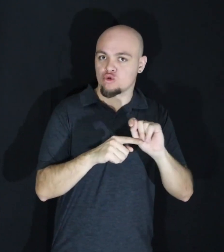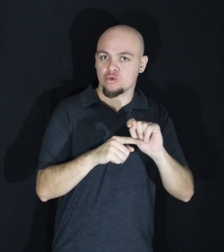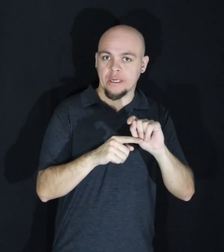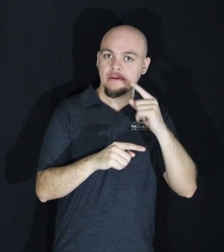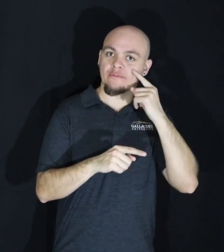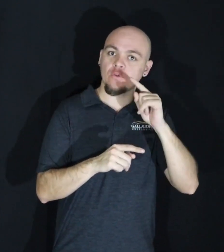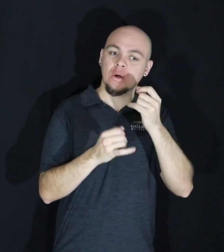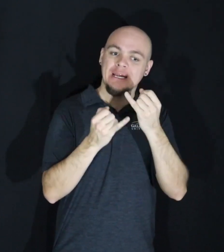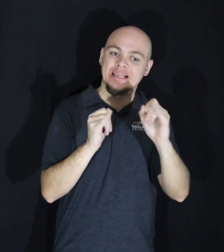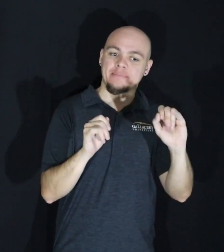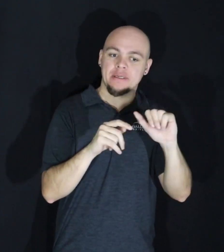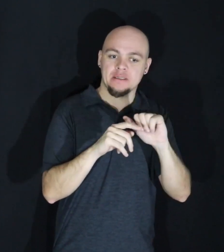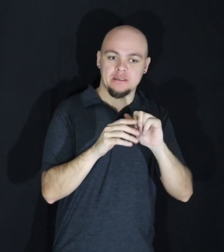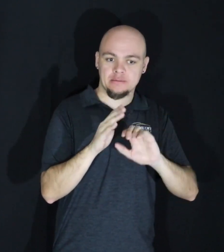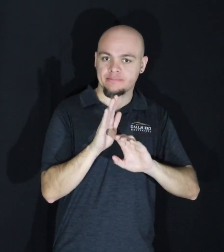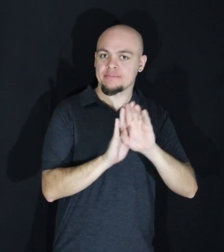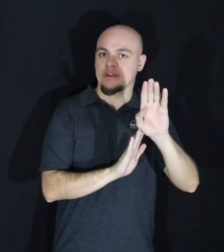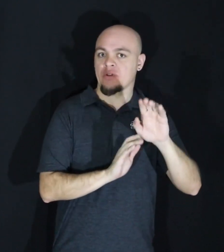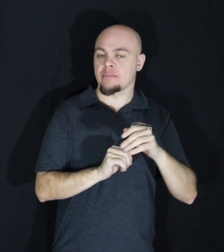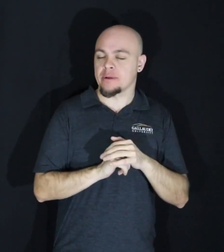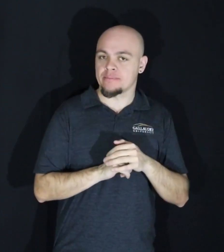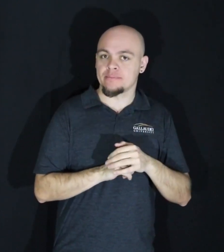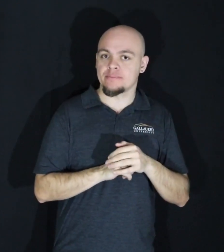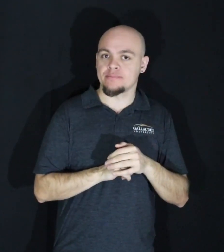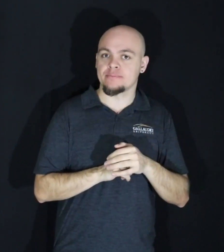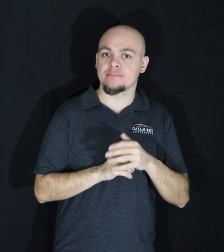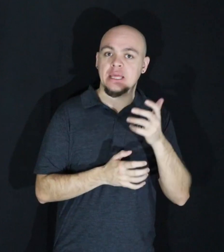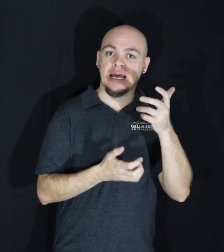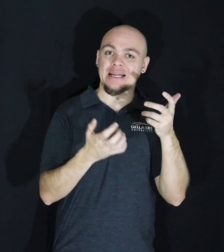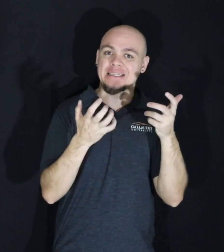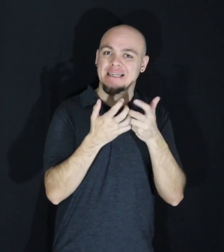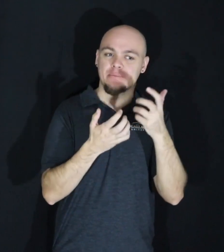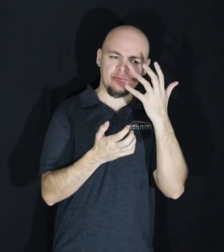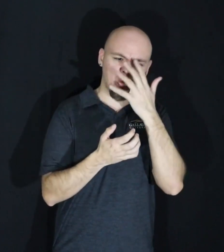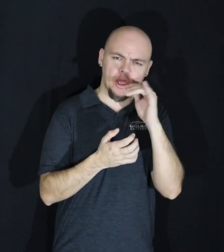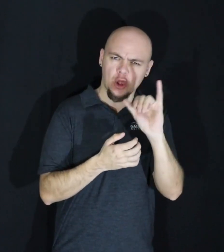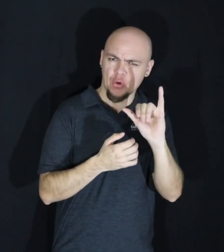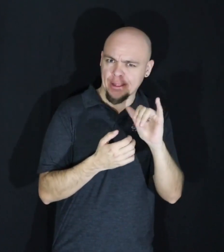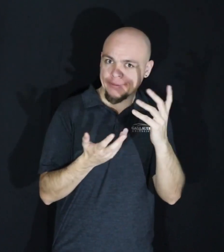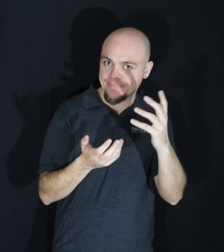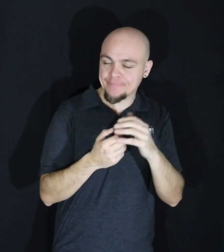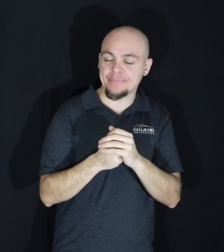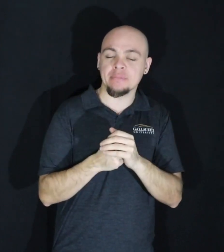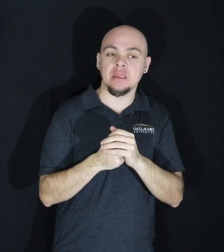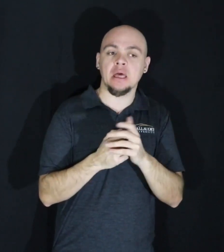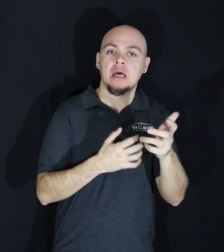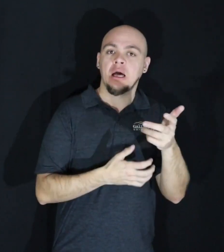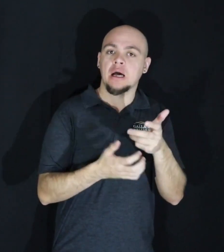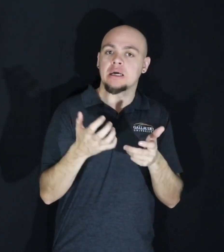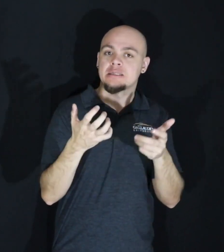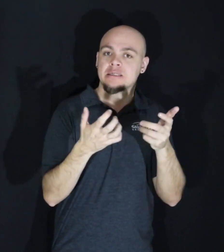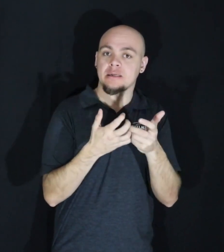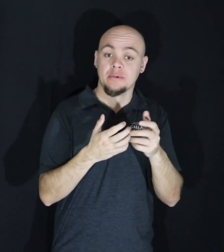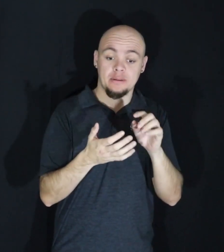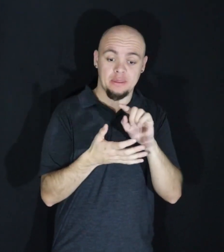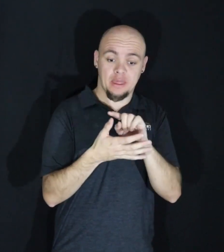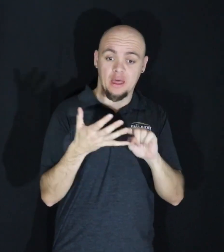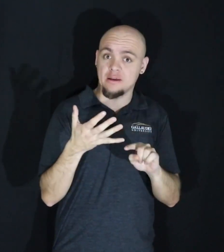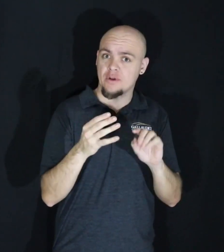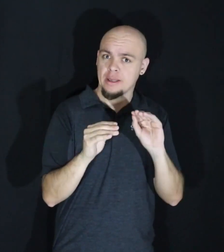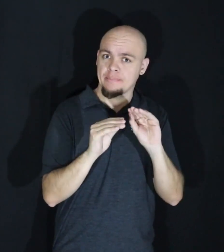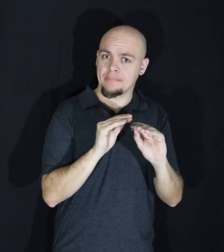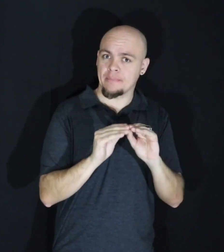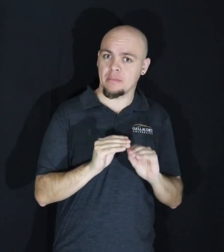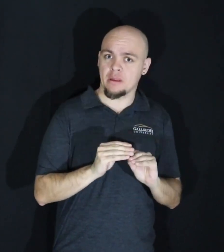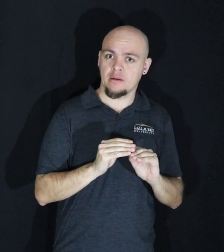build independence. So what does adapting look like, you ask? Adapting is about making movement modifications due to